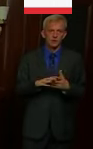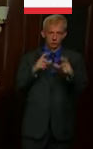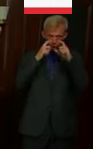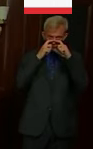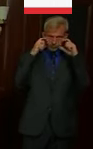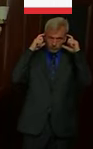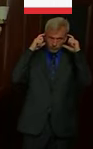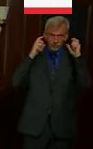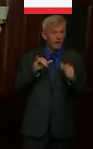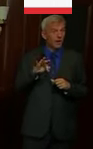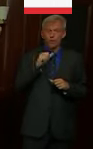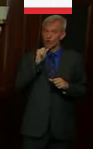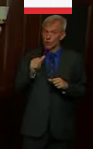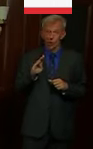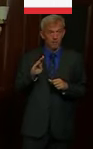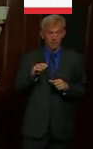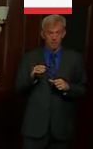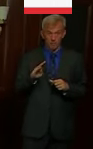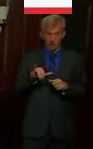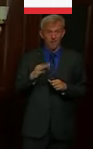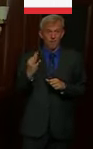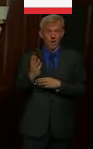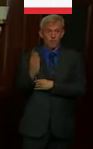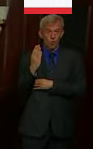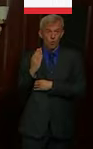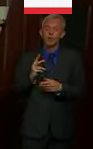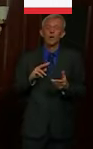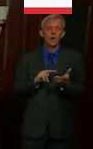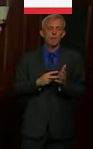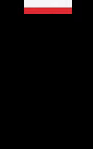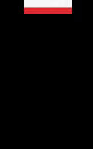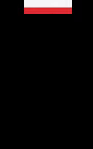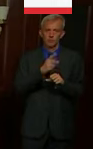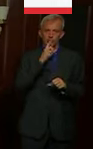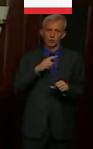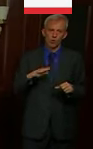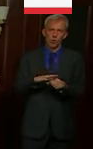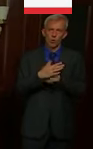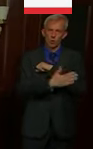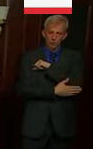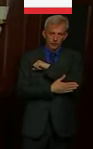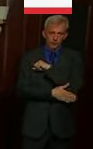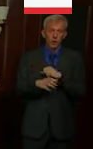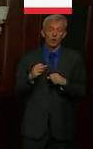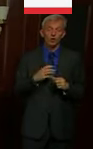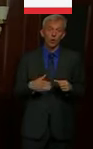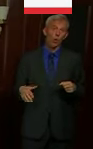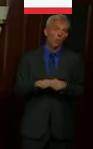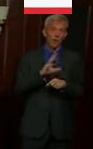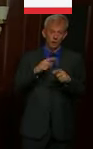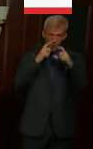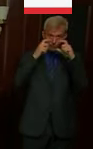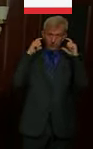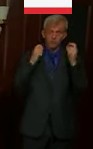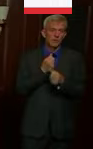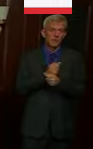face by Friday morning, an essential business can refuse you service. So cover up, save a life. It's